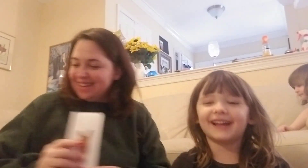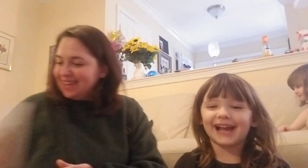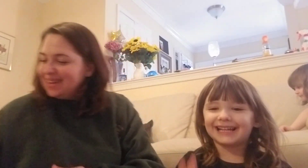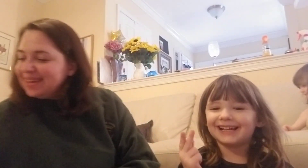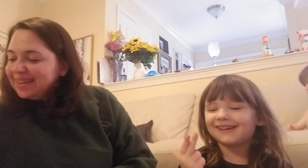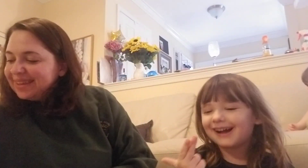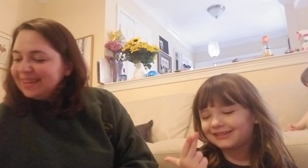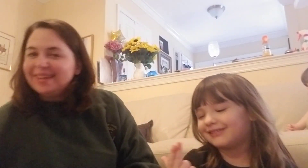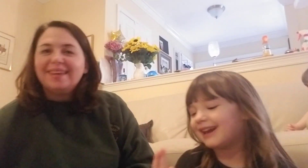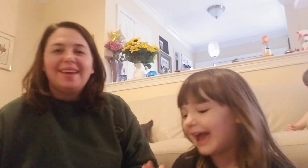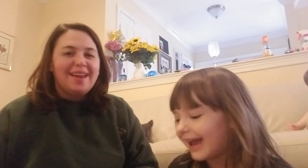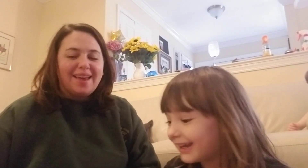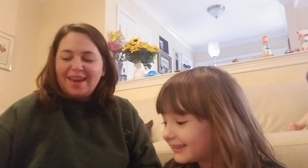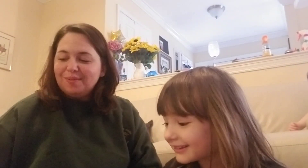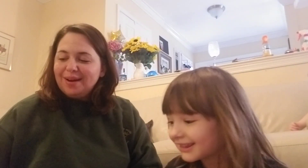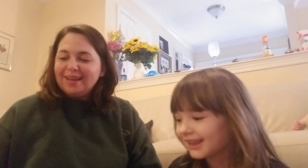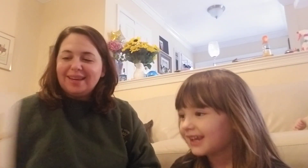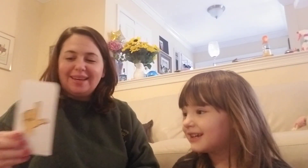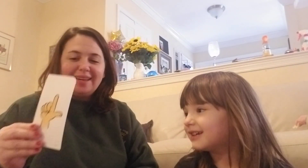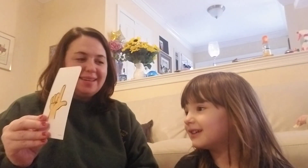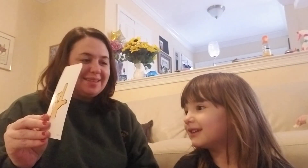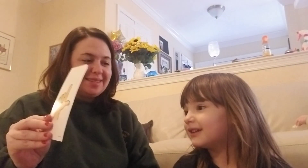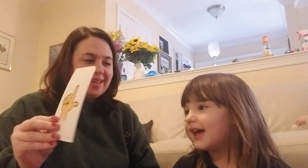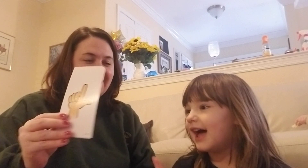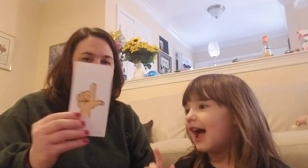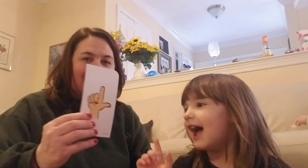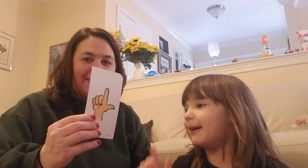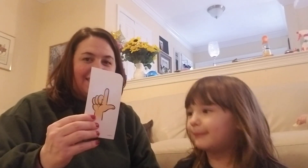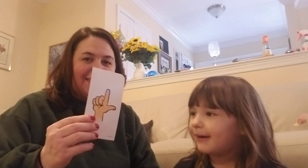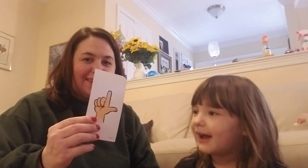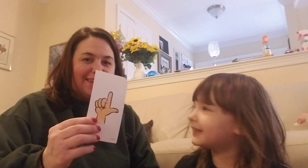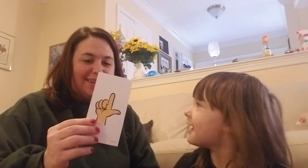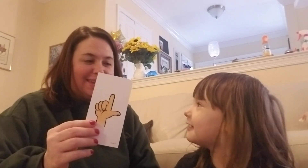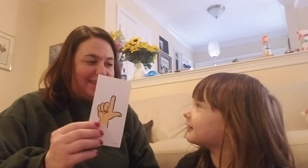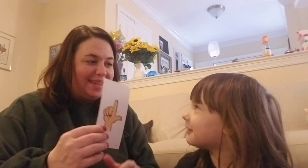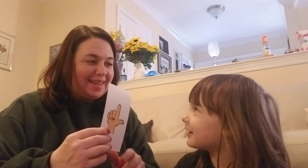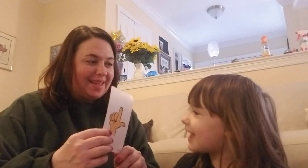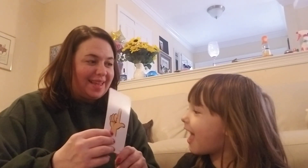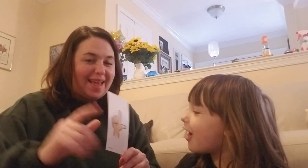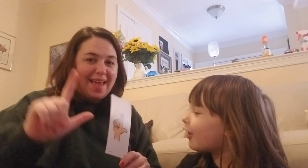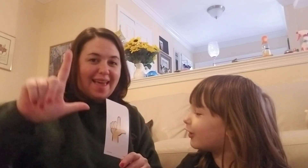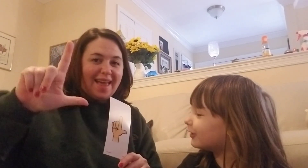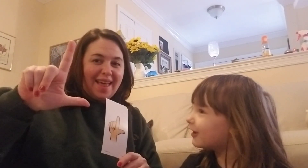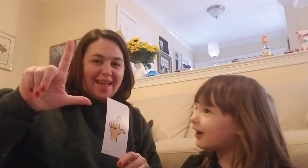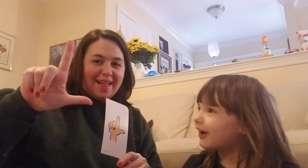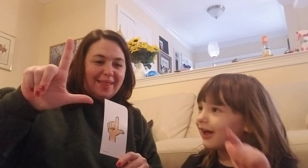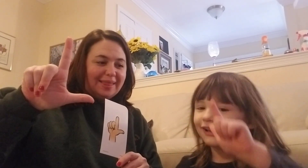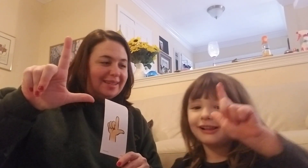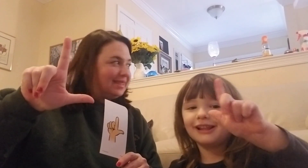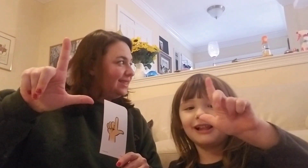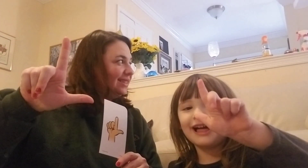Okay. I know how to do K. And what is? My letter. L. L.